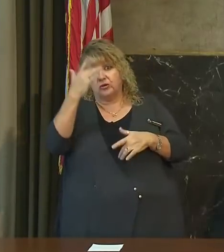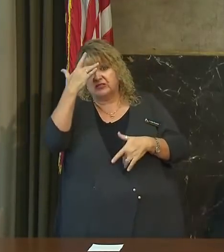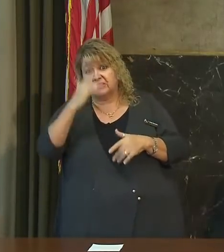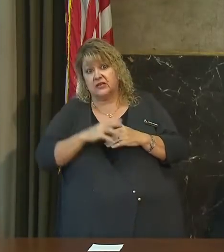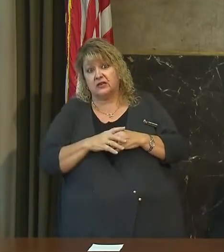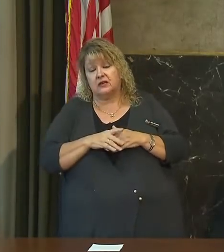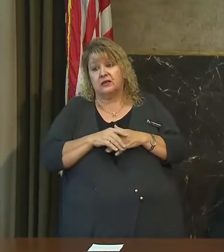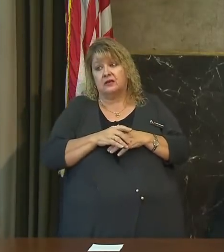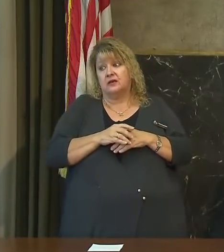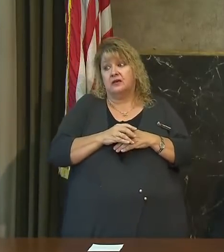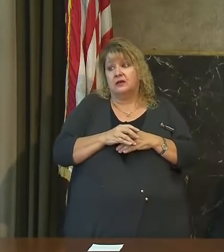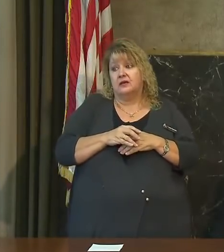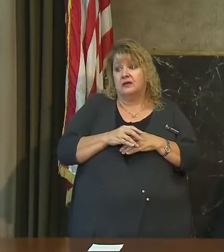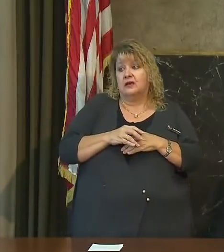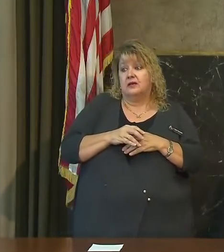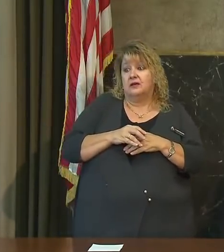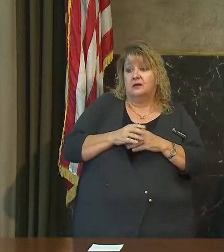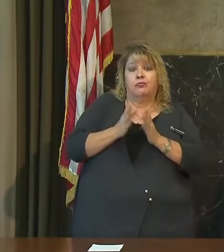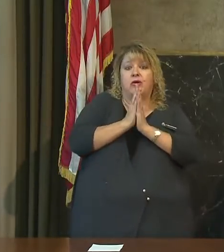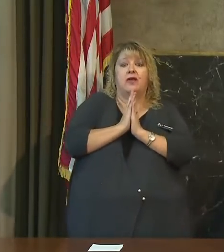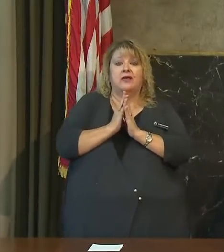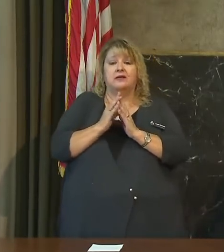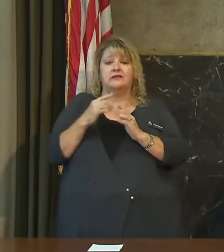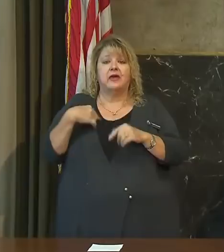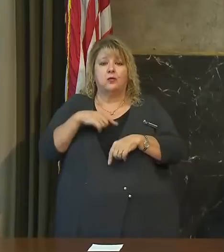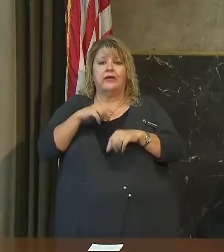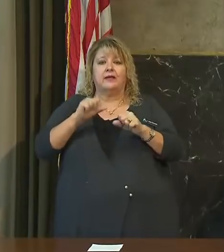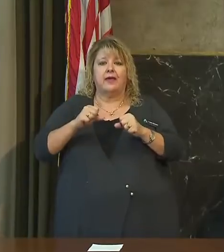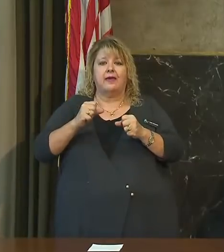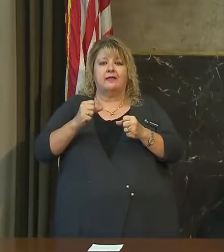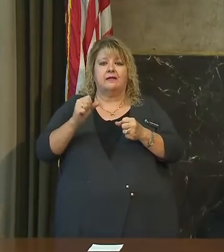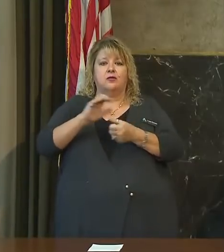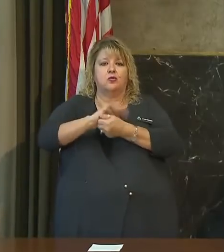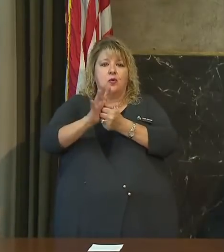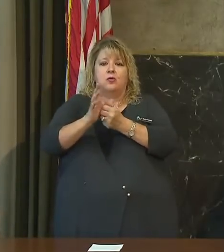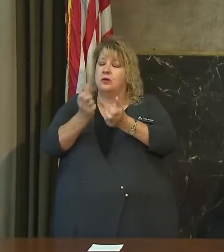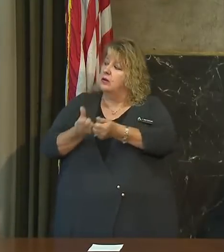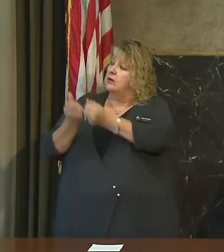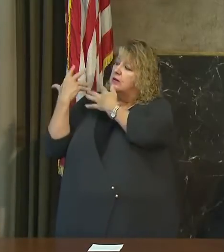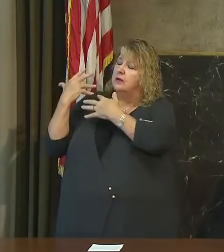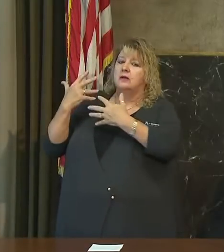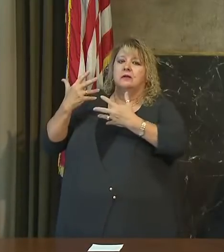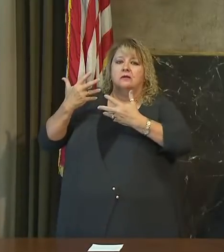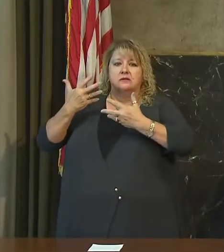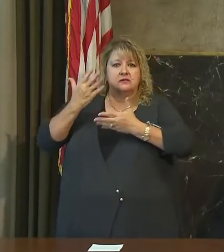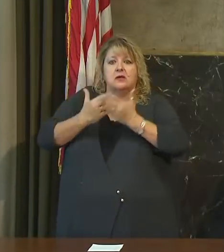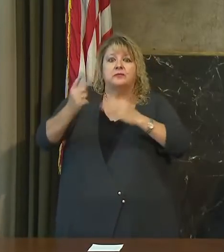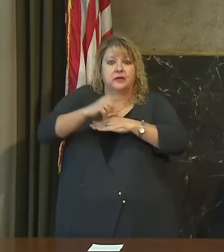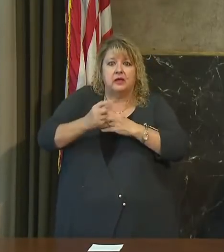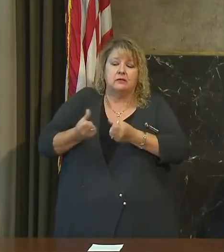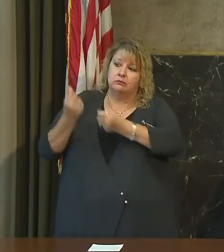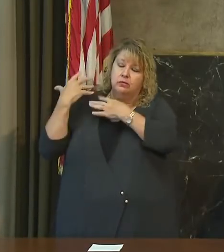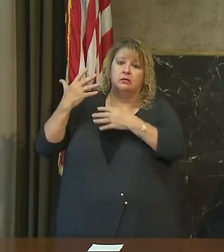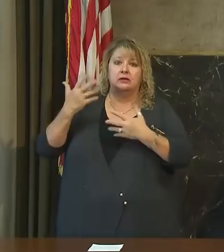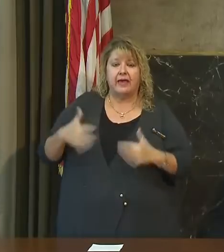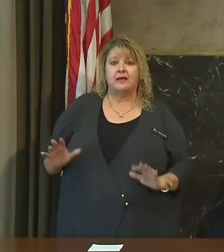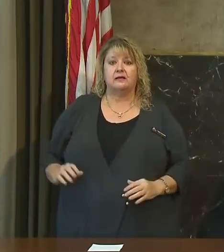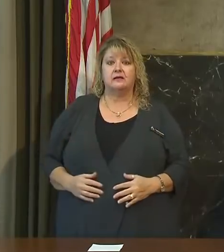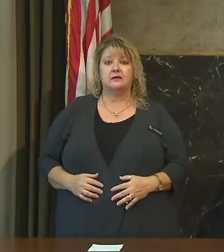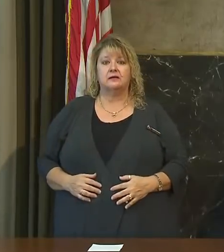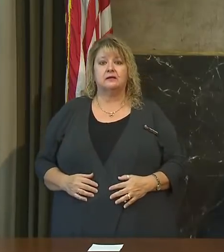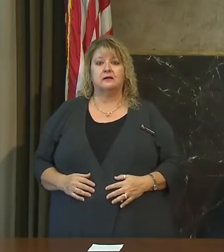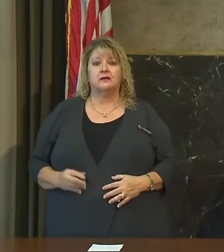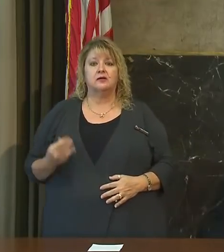we can overcome this in short order with the least possible number of